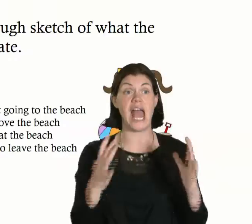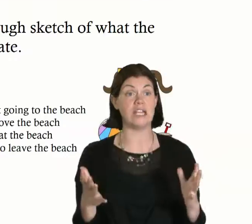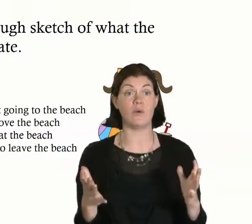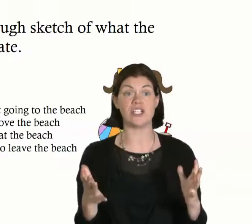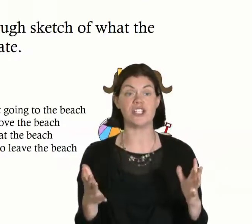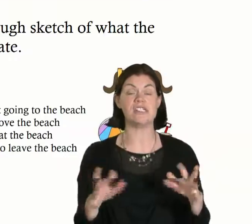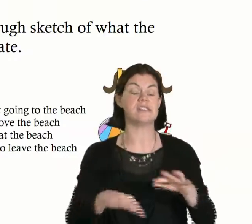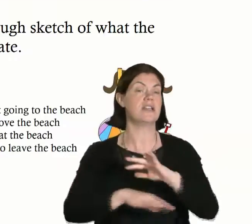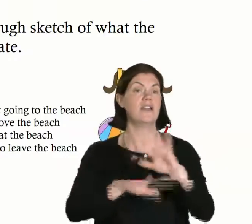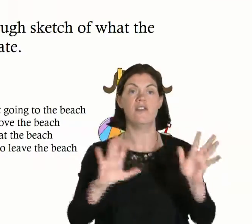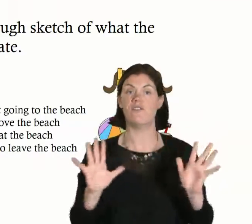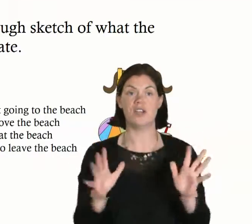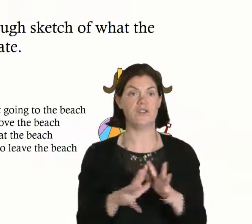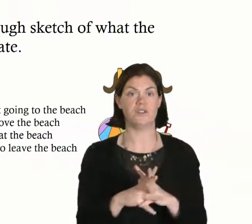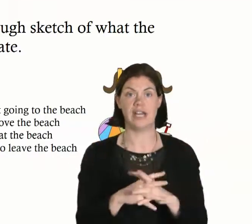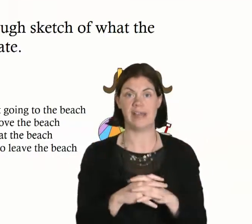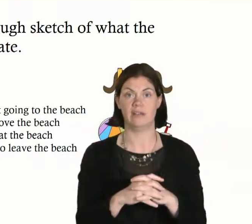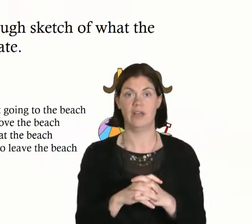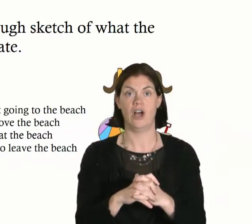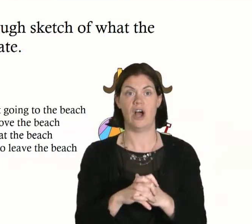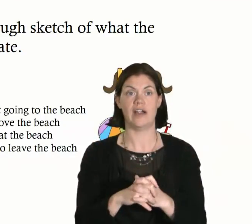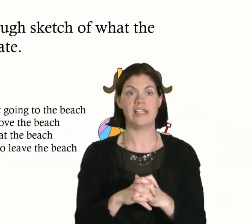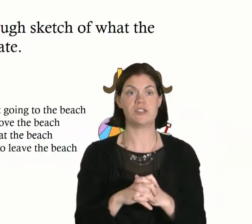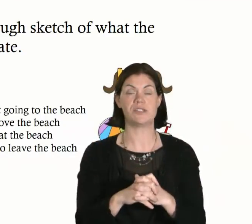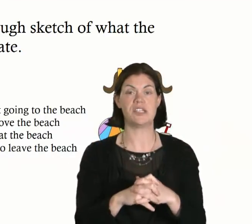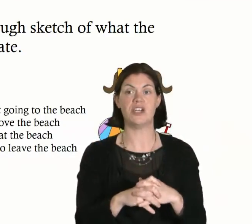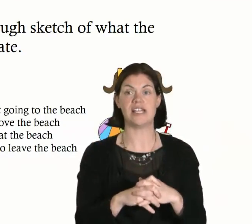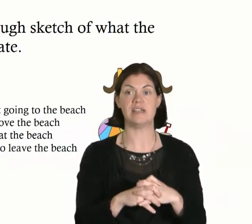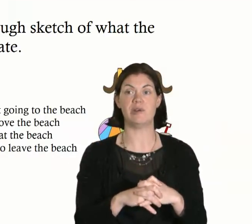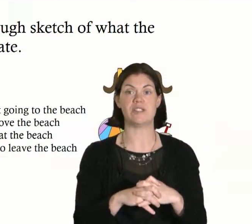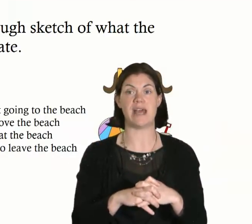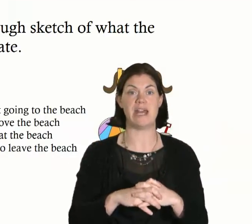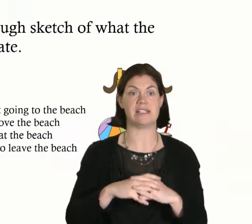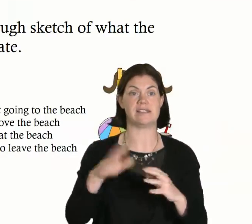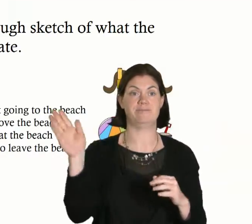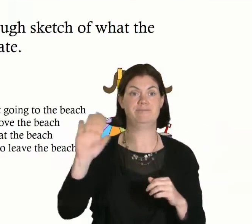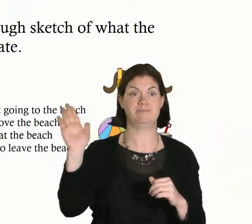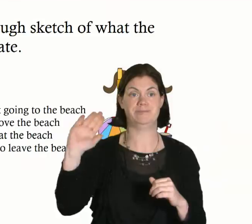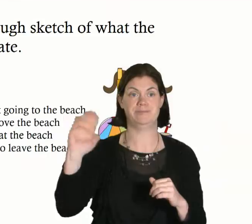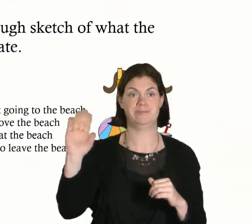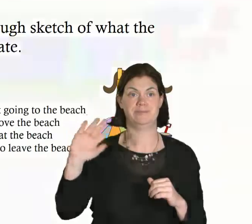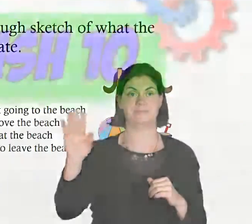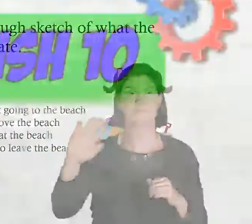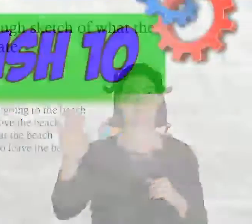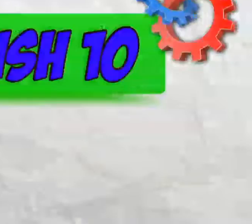there's any questions, feel free. All right? So we'll see you guys in about 10 minutes.